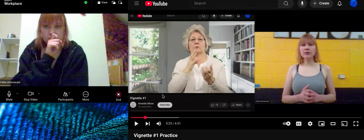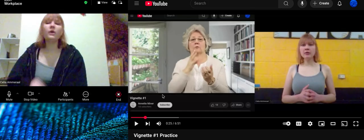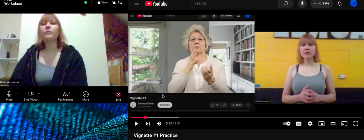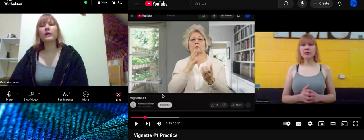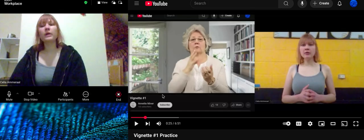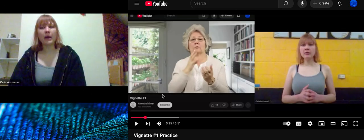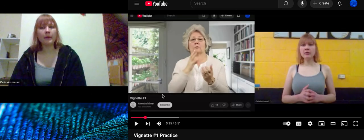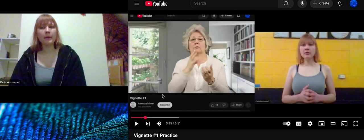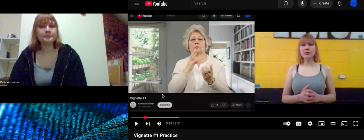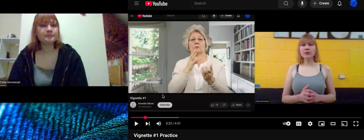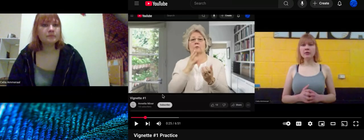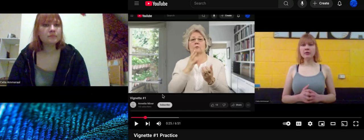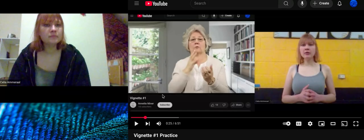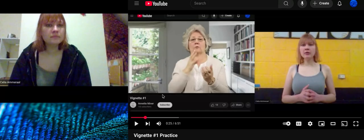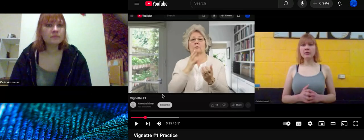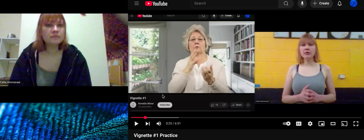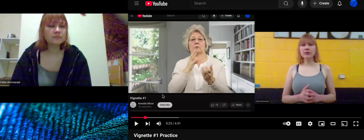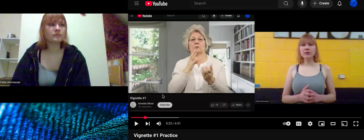Right off the bat.